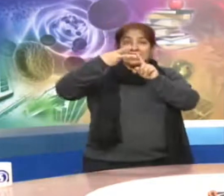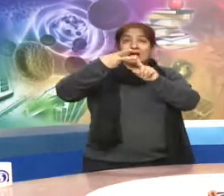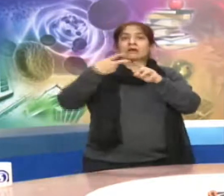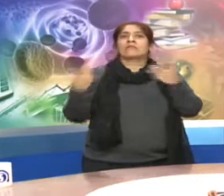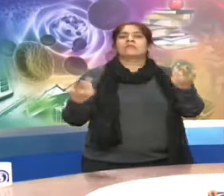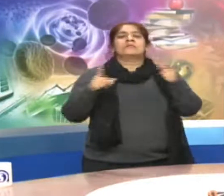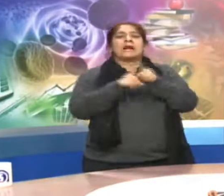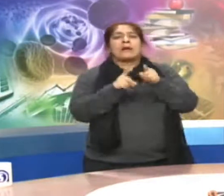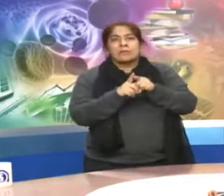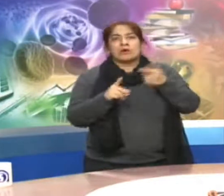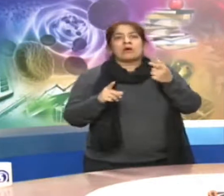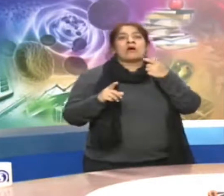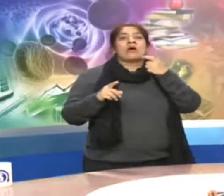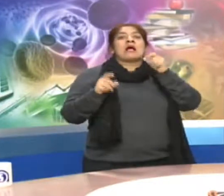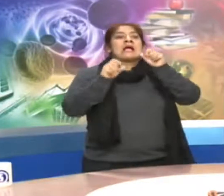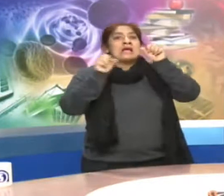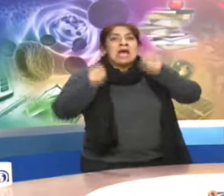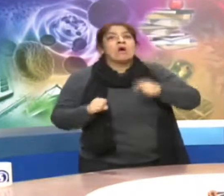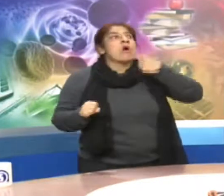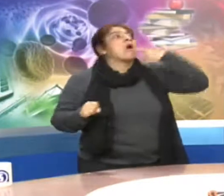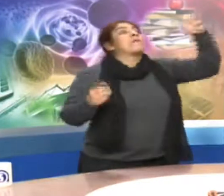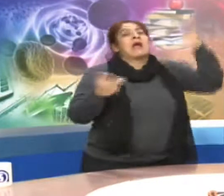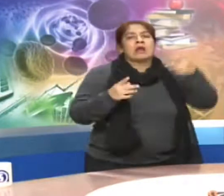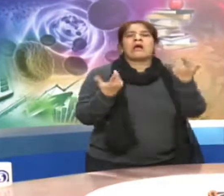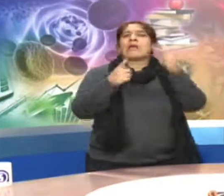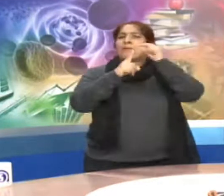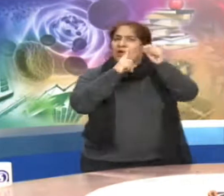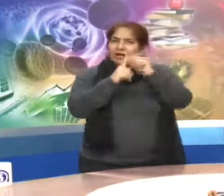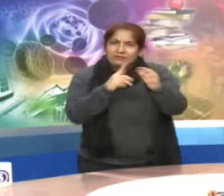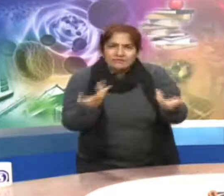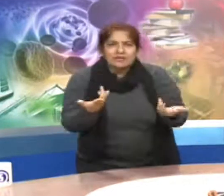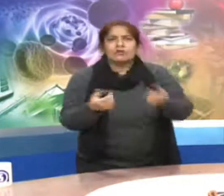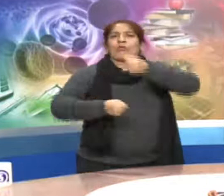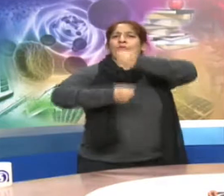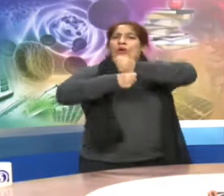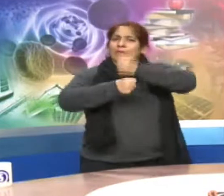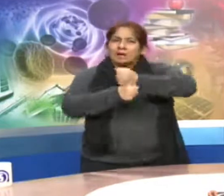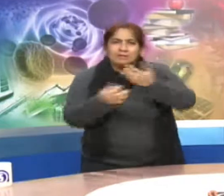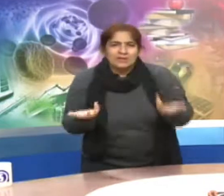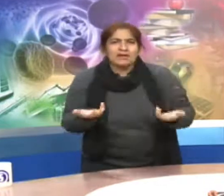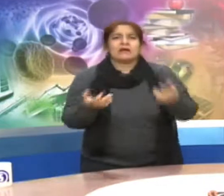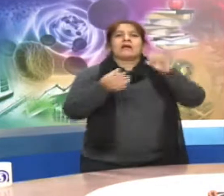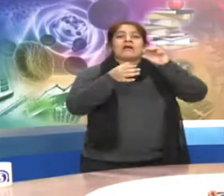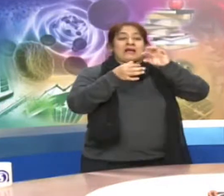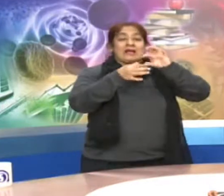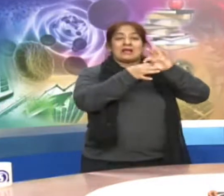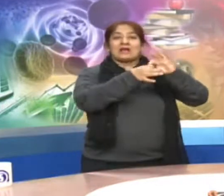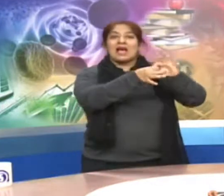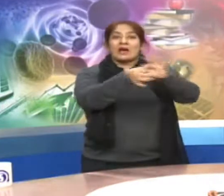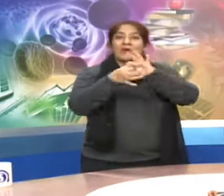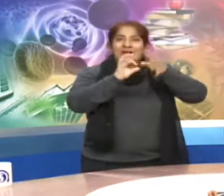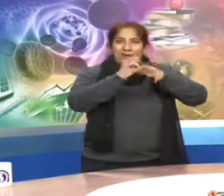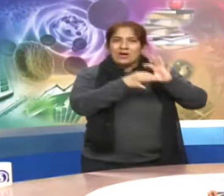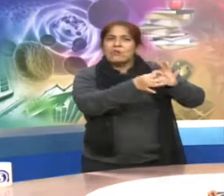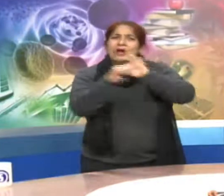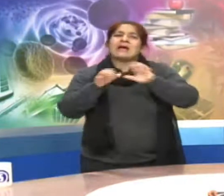Second is, it also covers private, public and cooperative sectors.